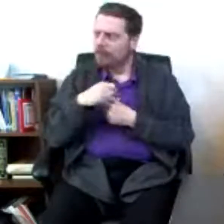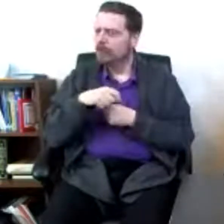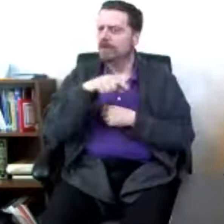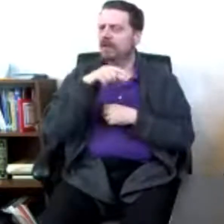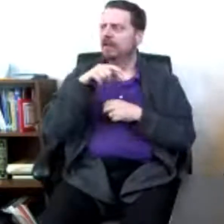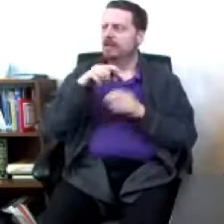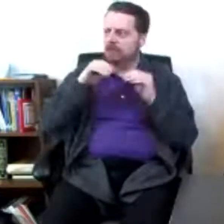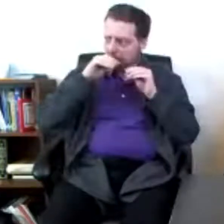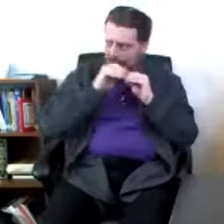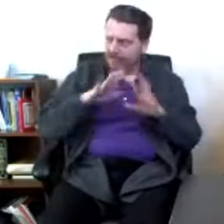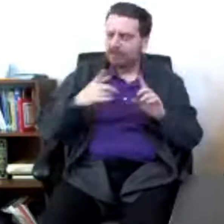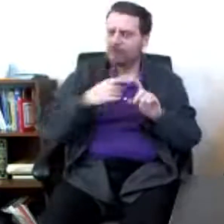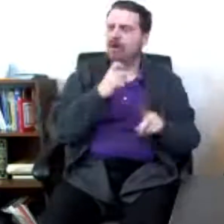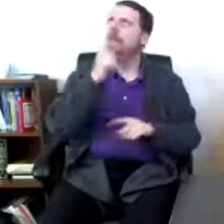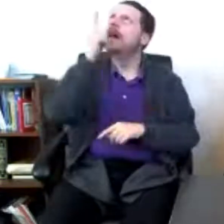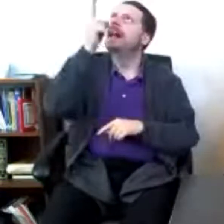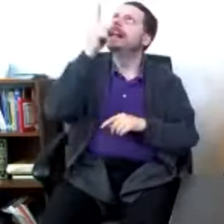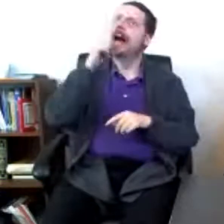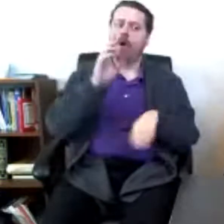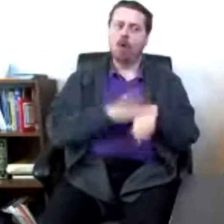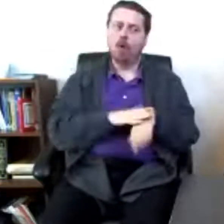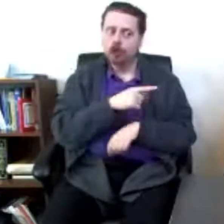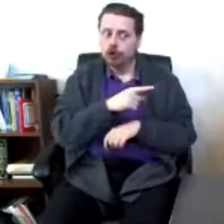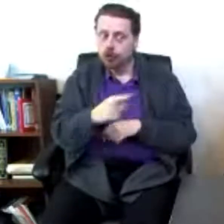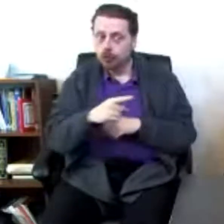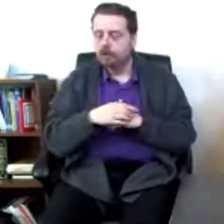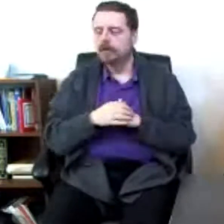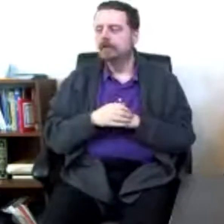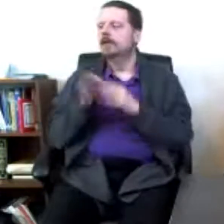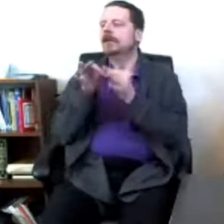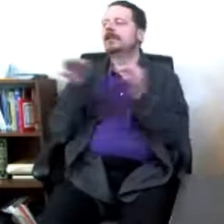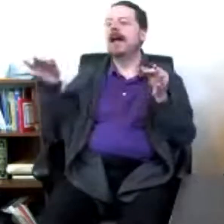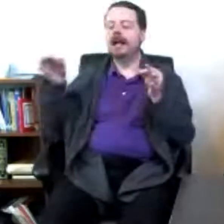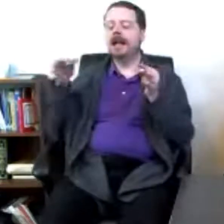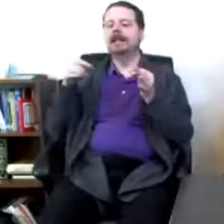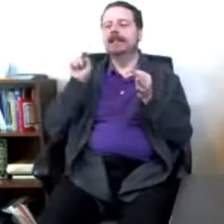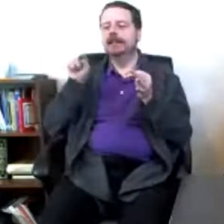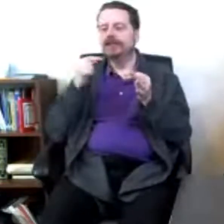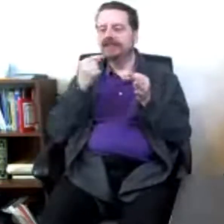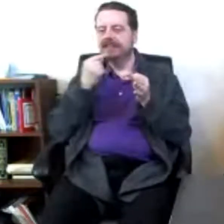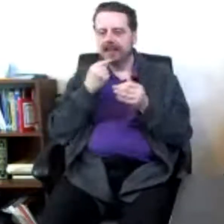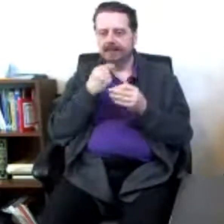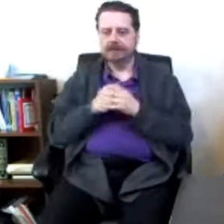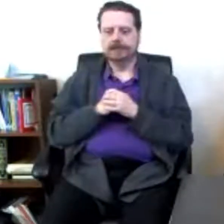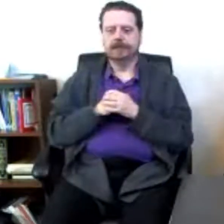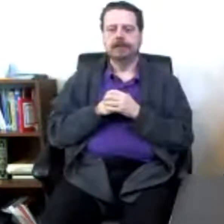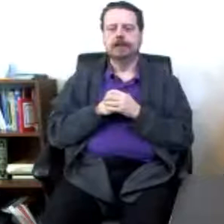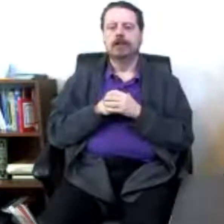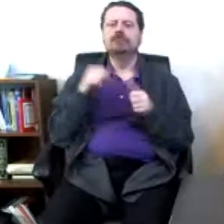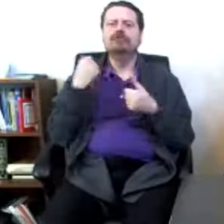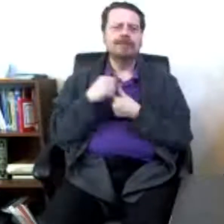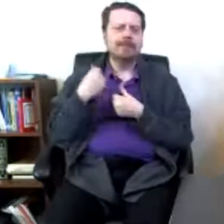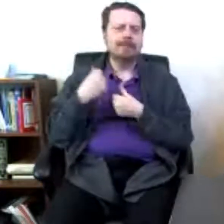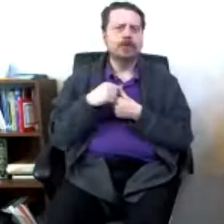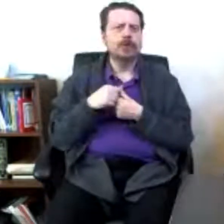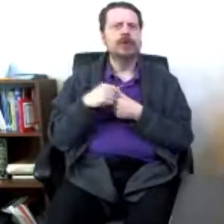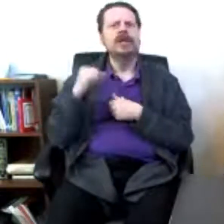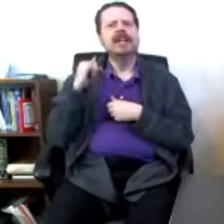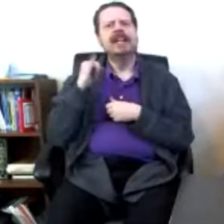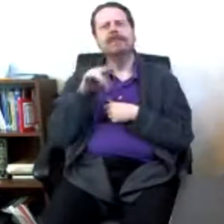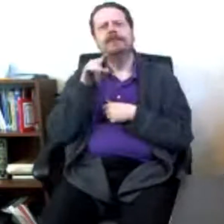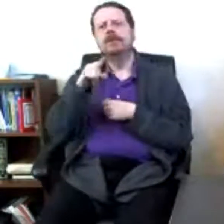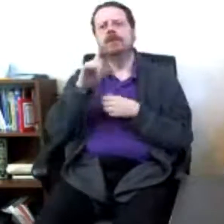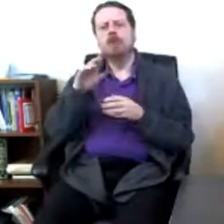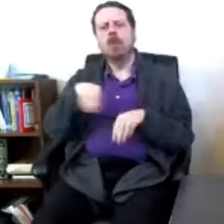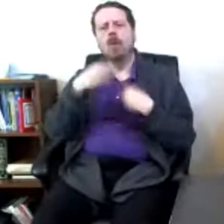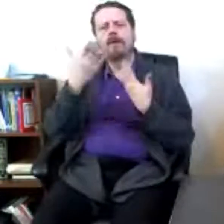you. Here, the ayah is saying, the verse is saying, remember that if you